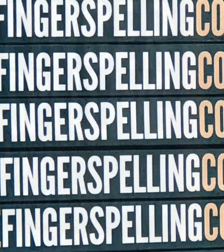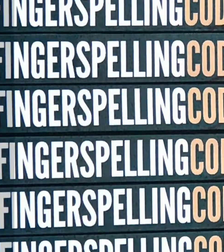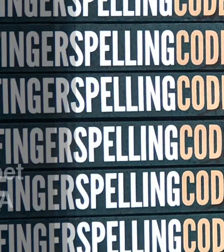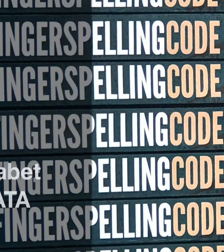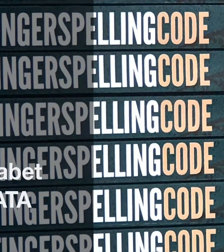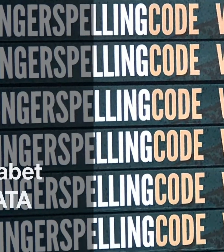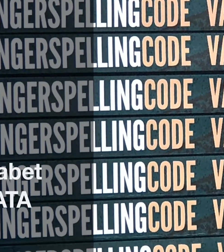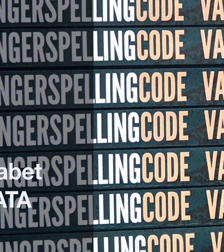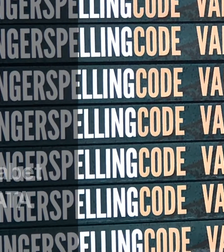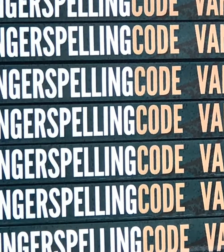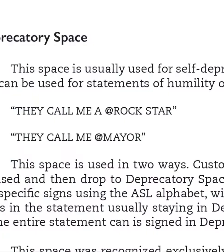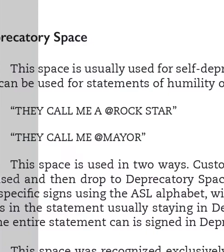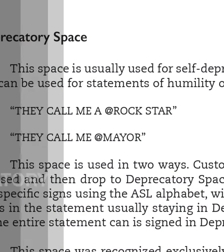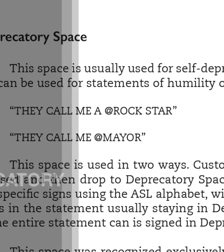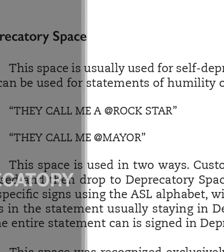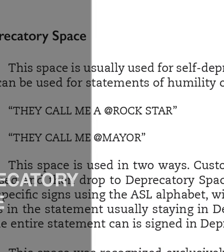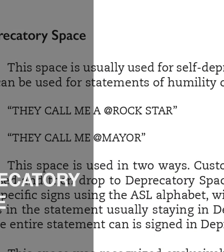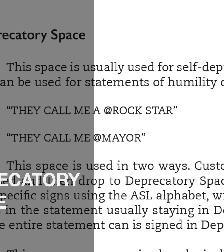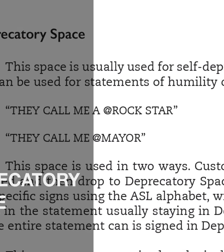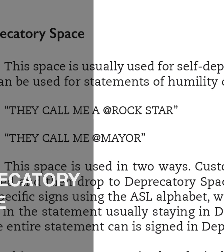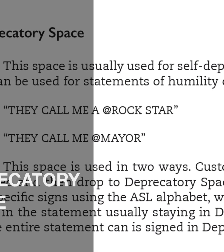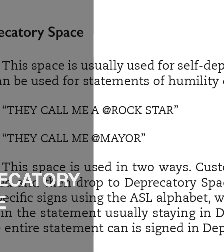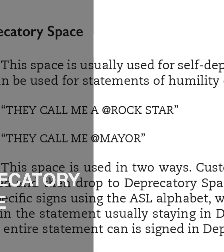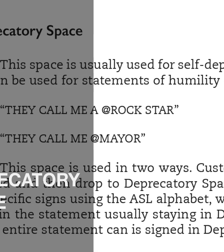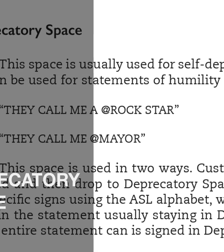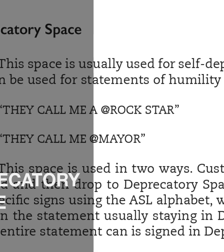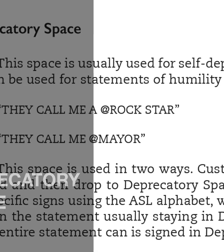ASL Alphabet Strata Part 5 Deprecatory Space.